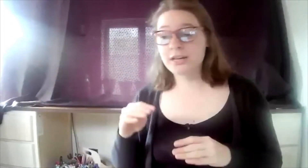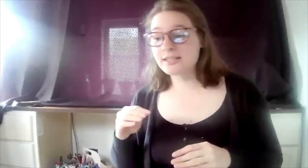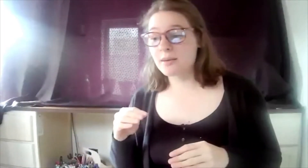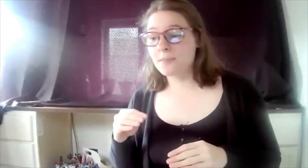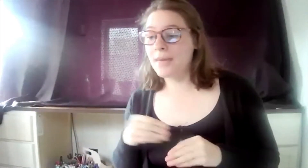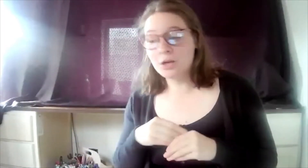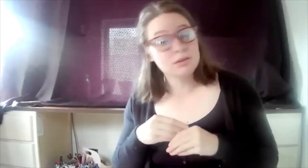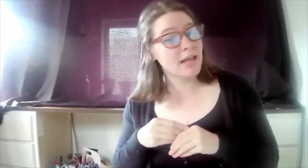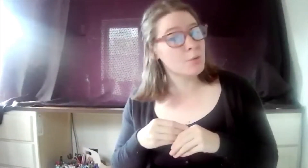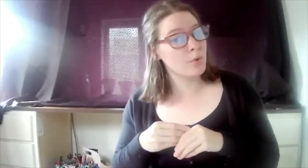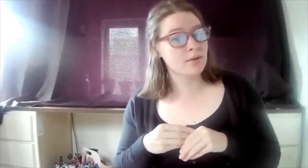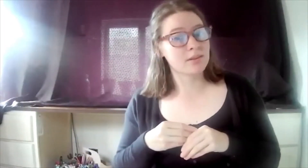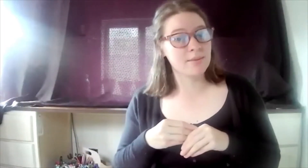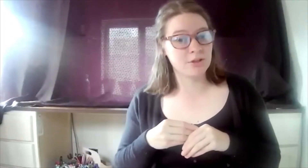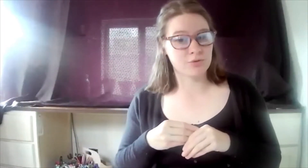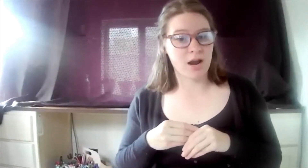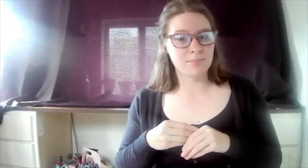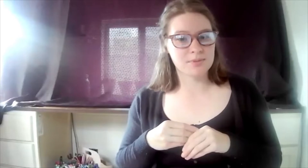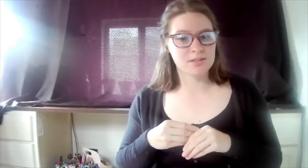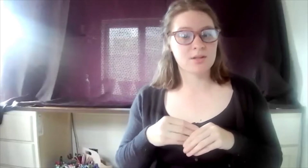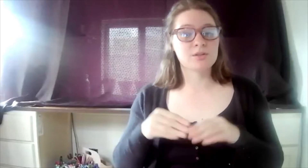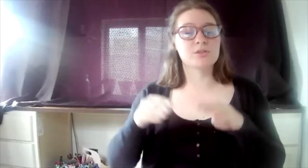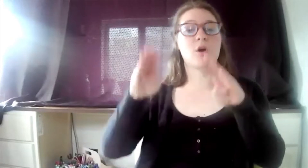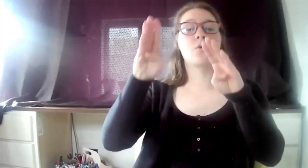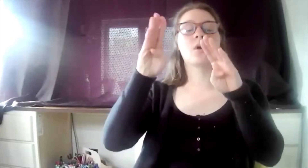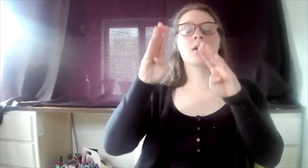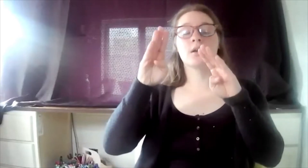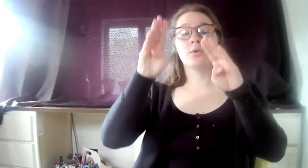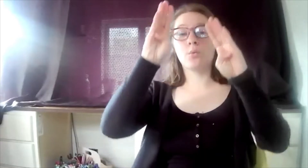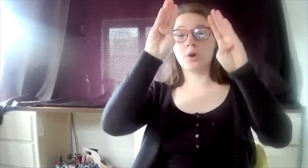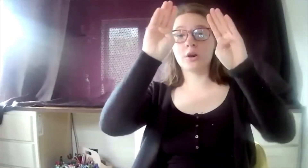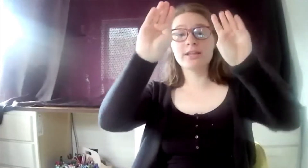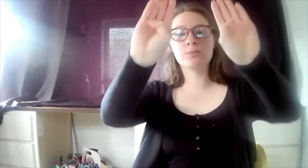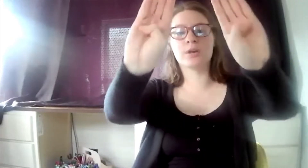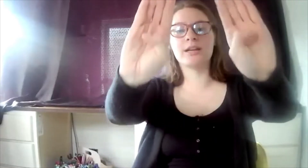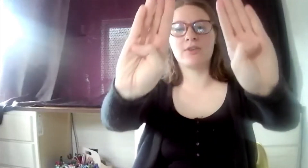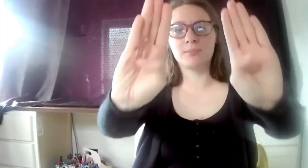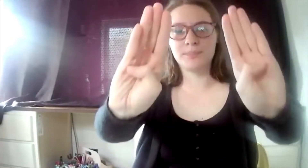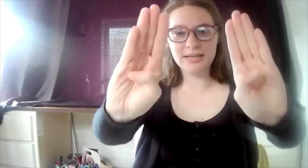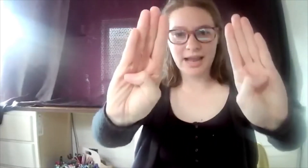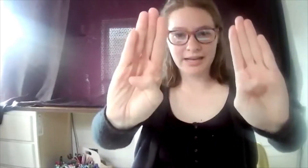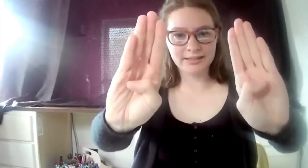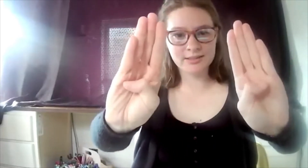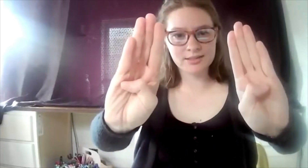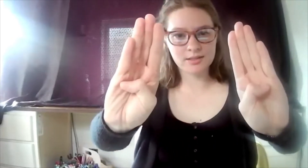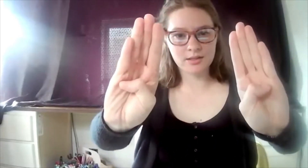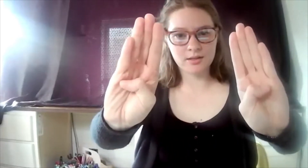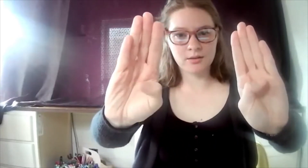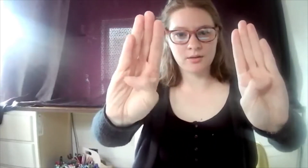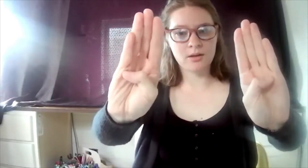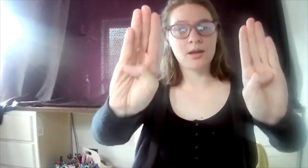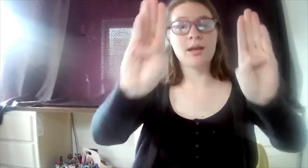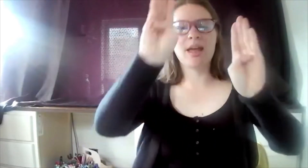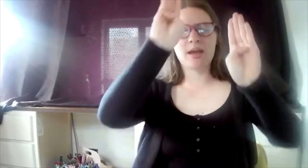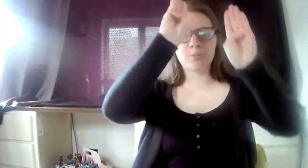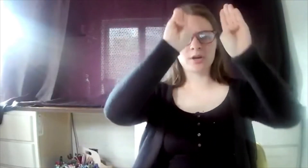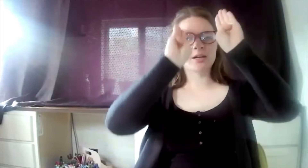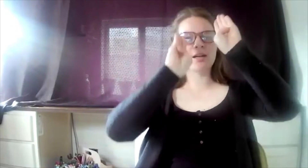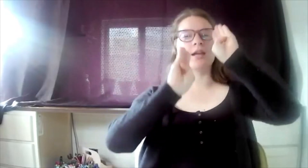worries melt like lemon drops. So worries, we're going to have our B hands. And we're going to kind